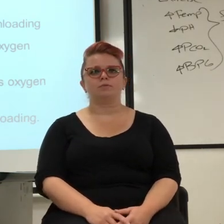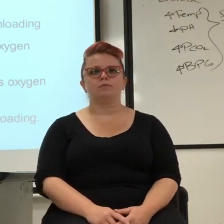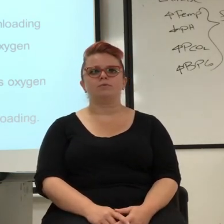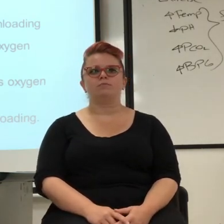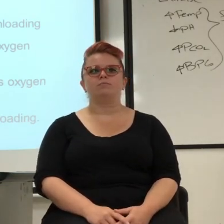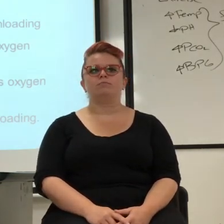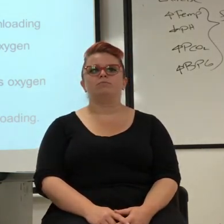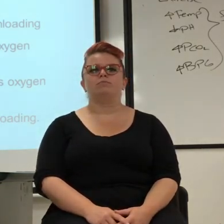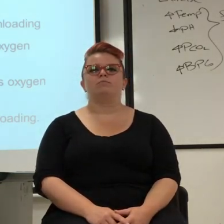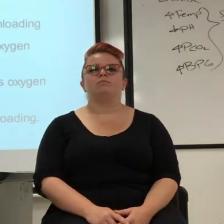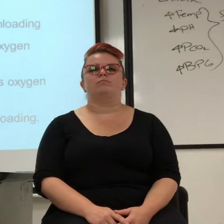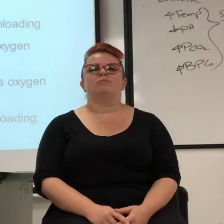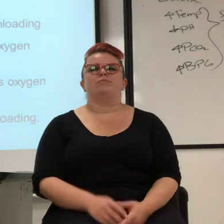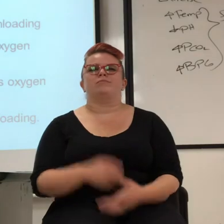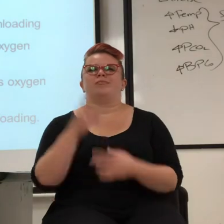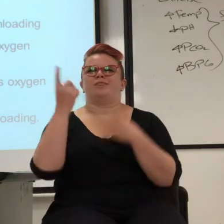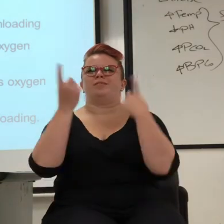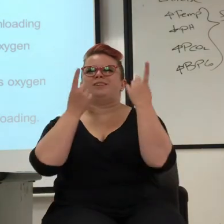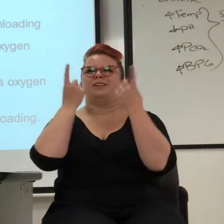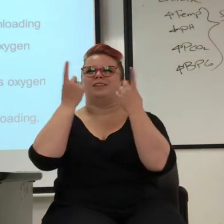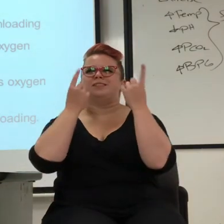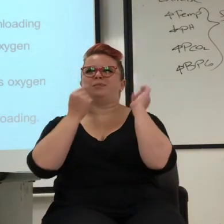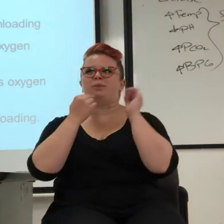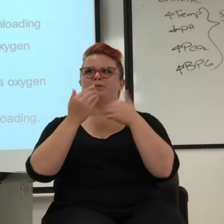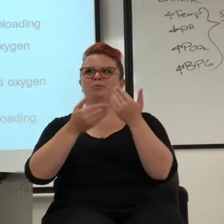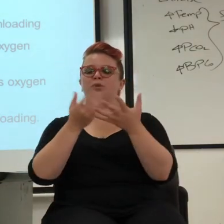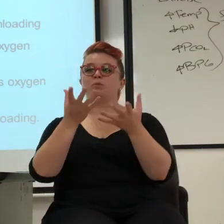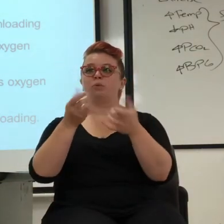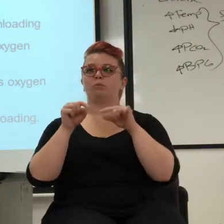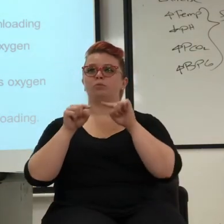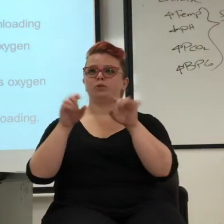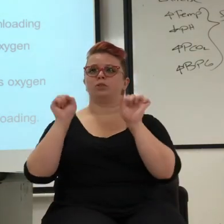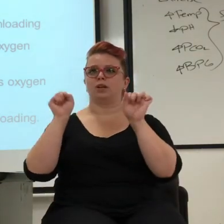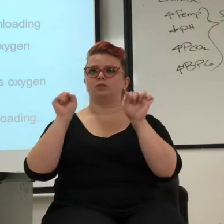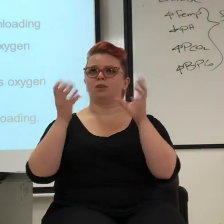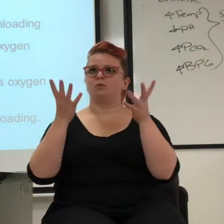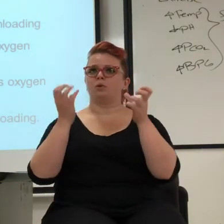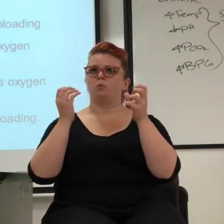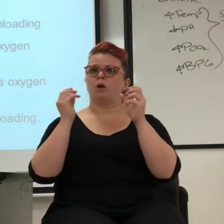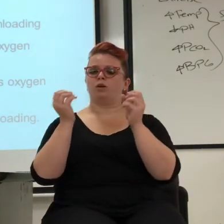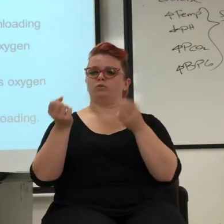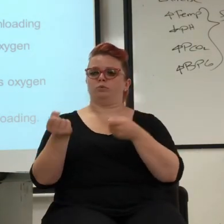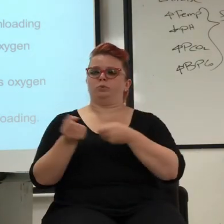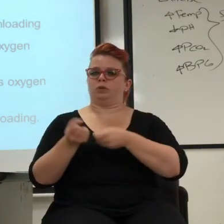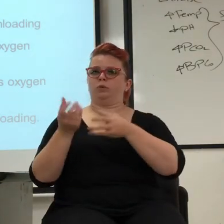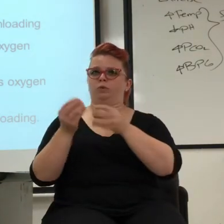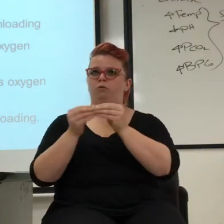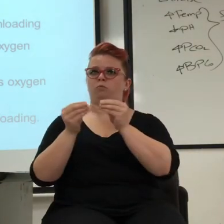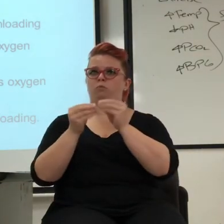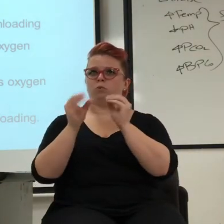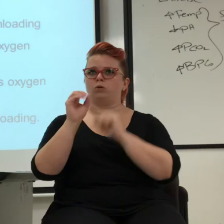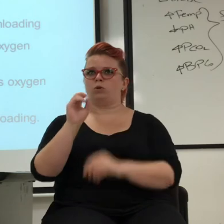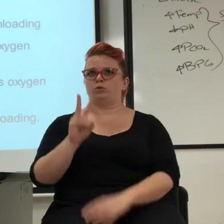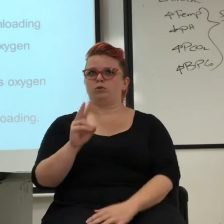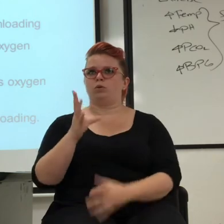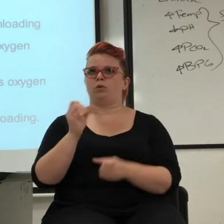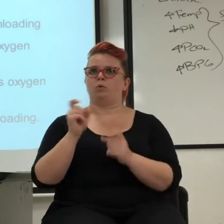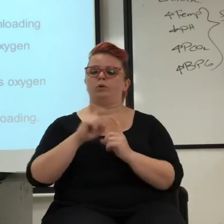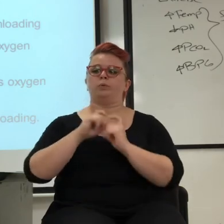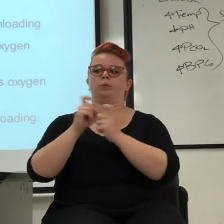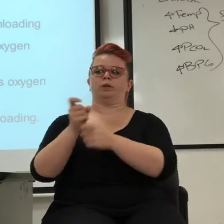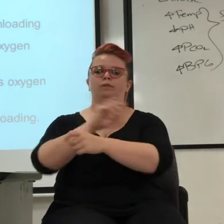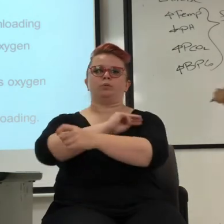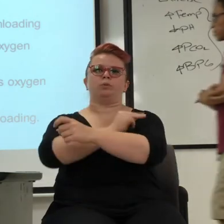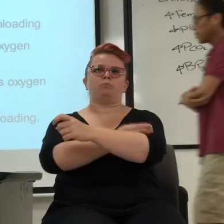Let's think about that for a second. That's what we want during exercise, right? Drop off more, okay? Get it to the working